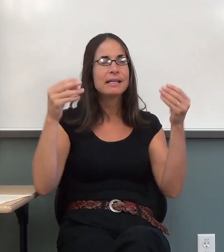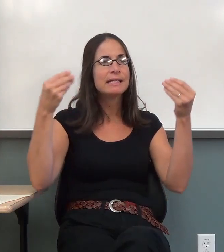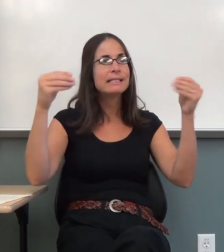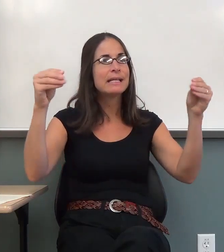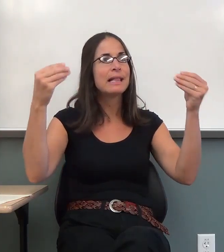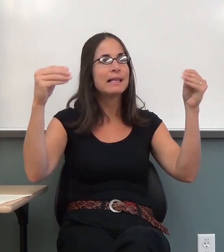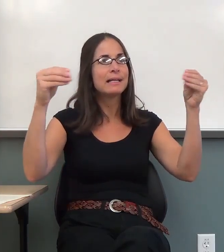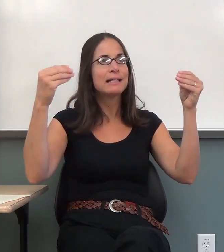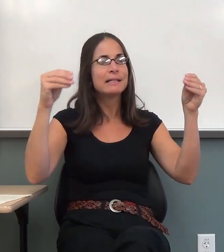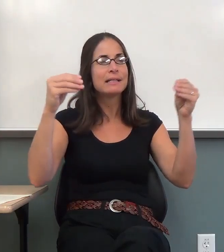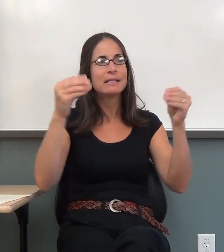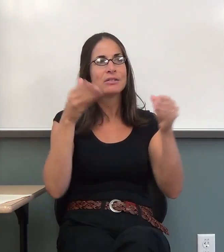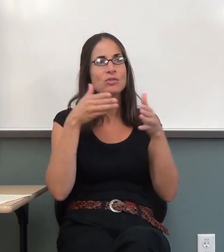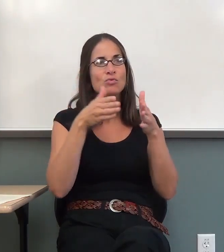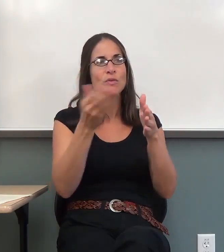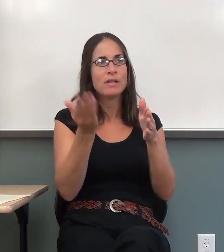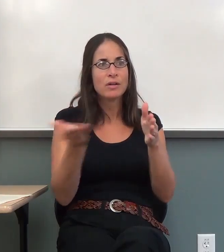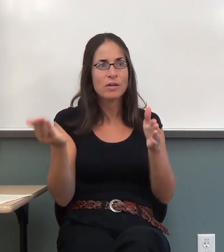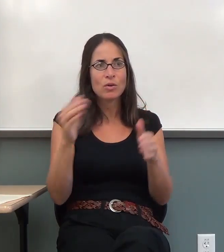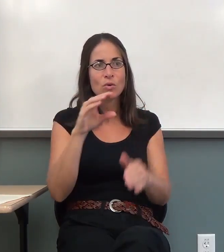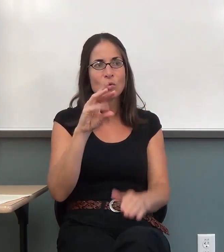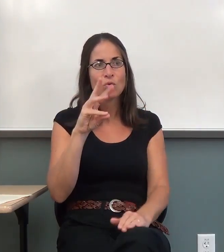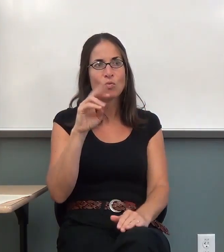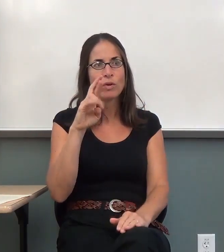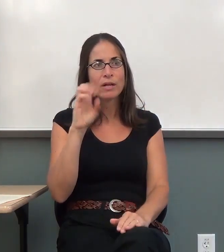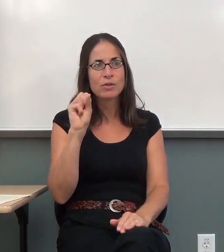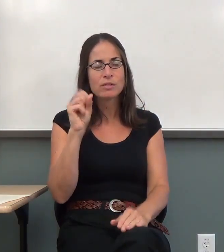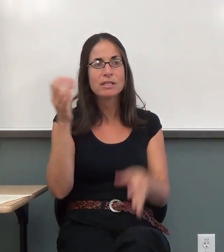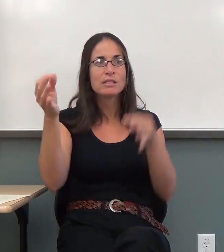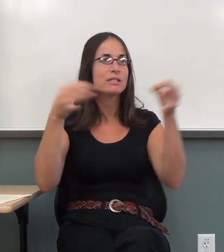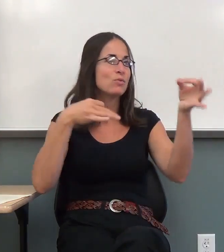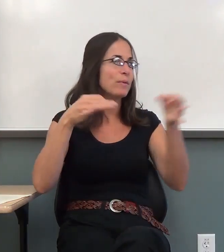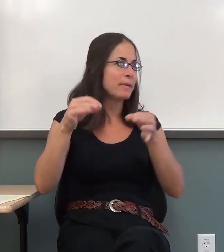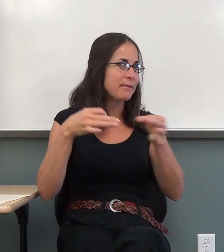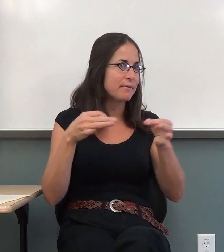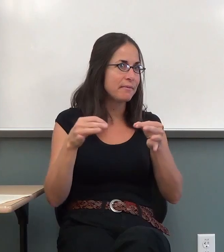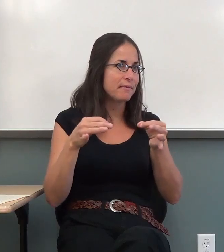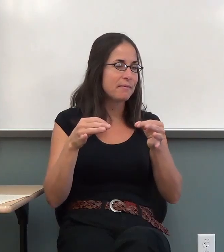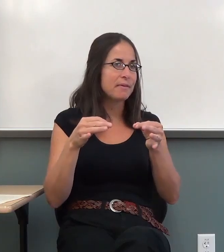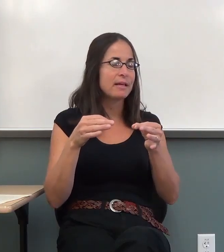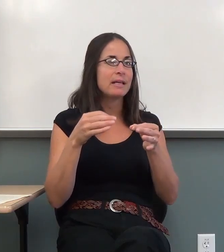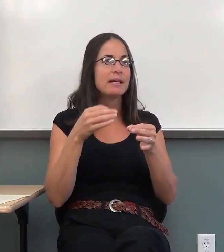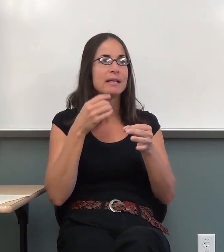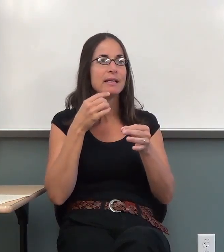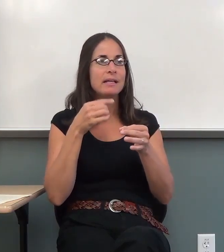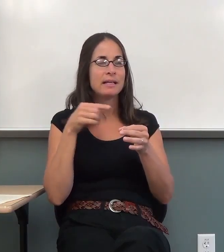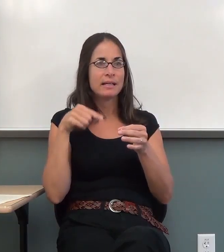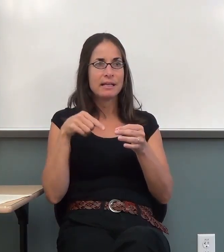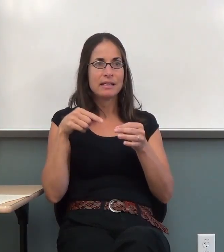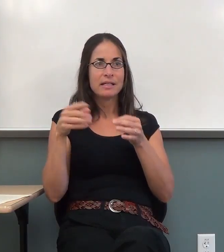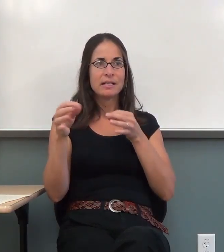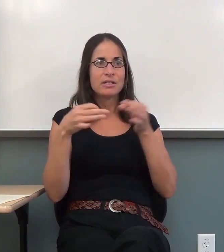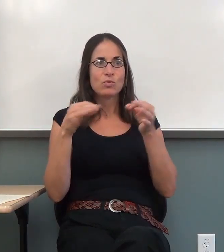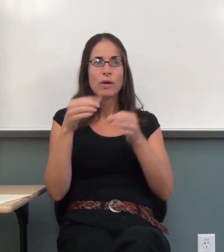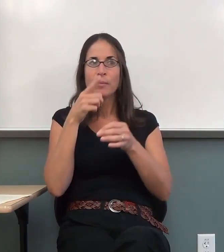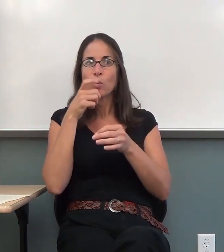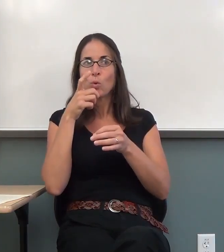wares. Isn't that descriptive? It's talking about who these particular